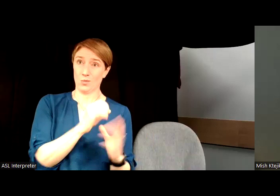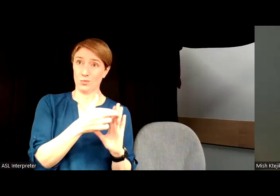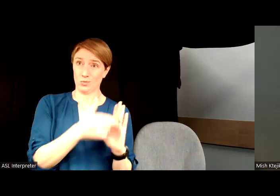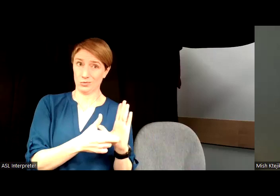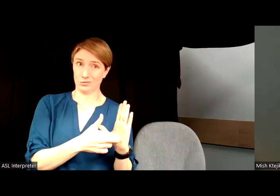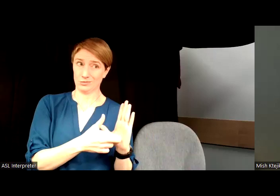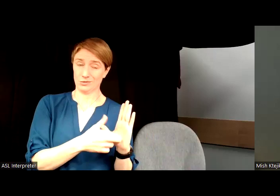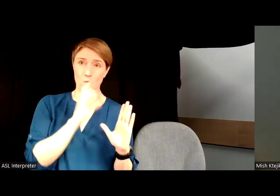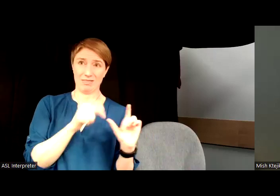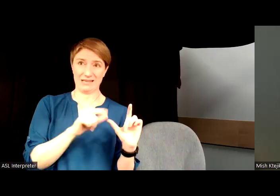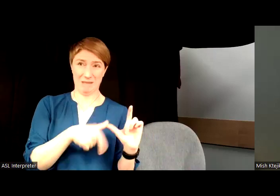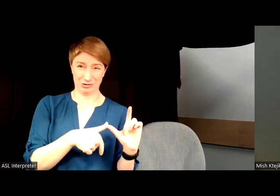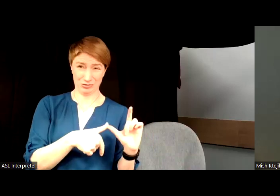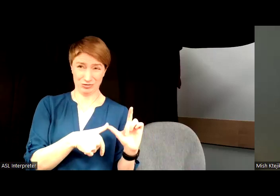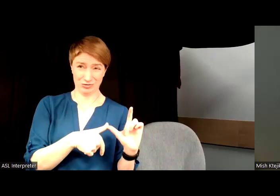will expire,